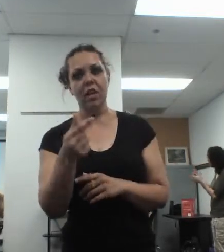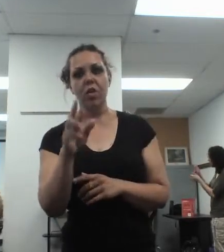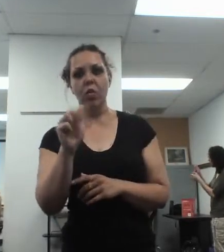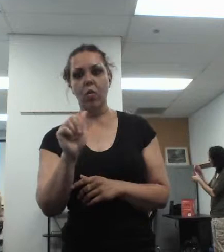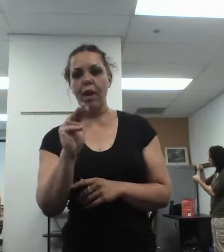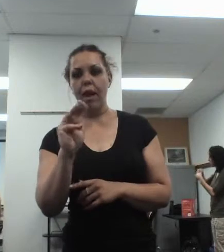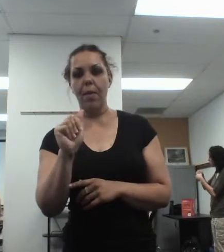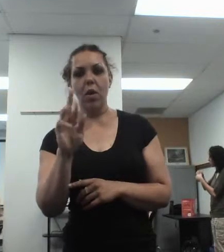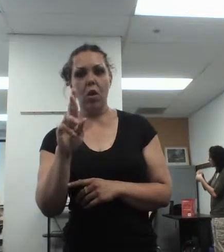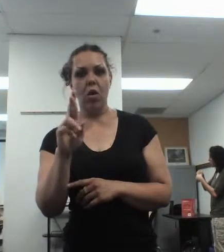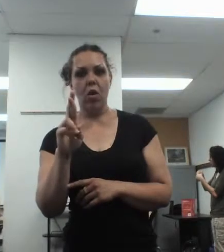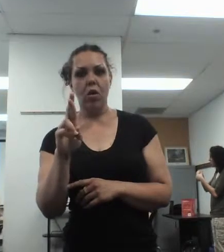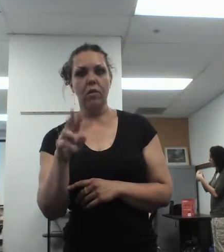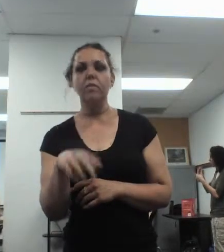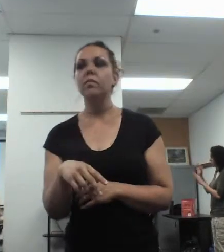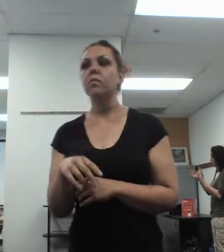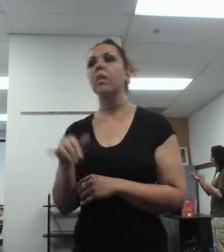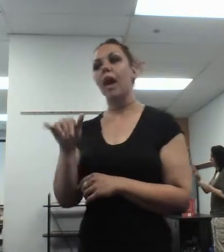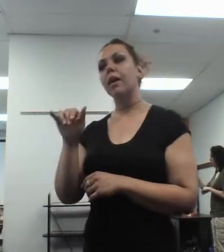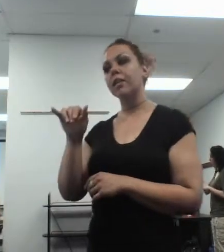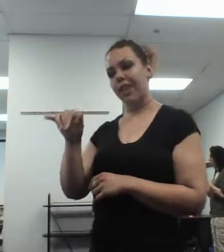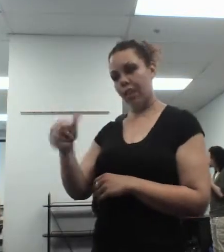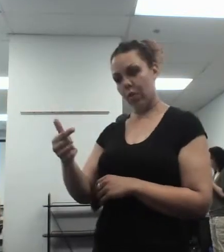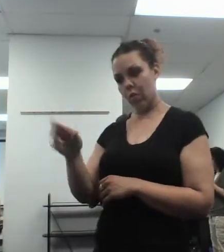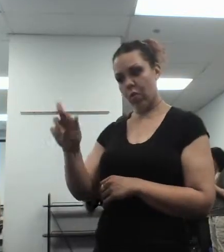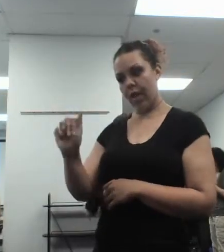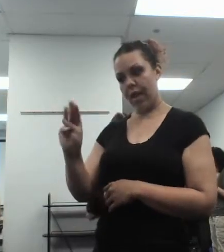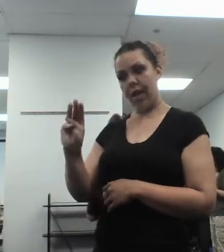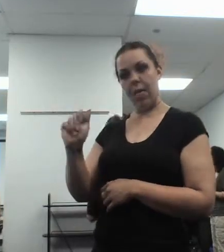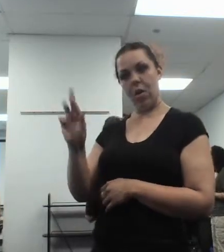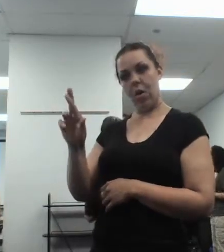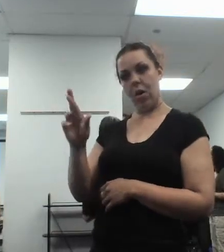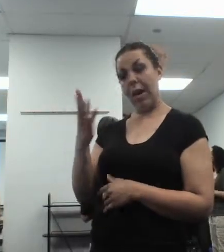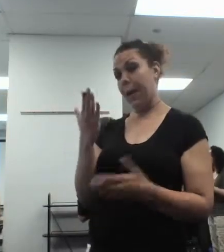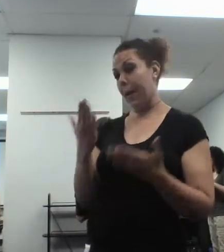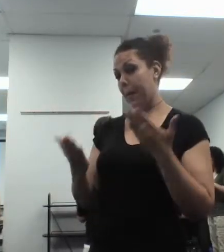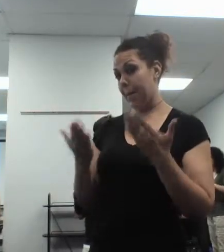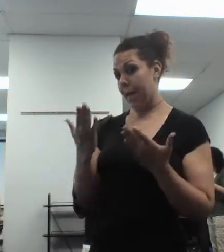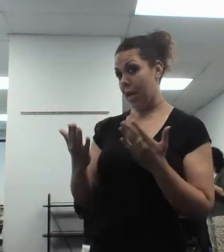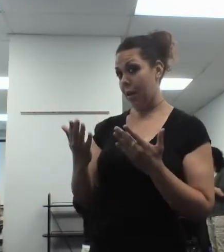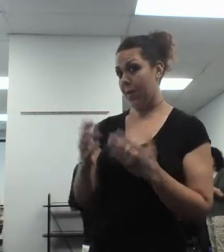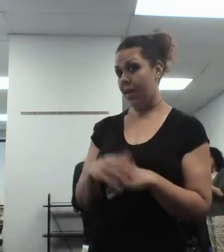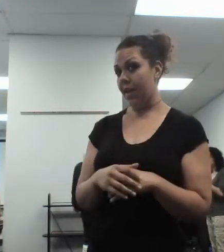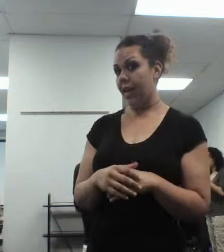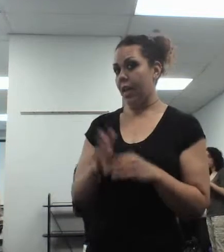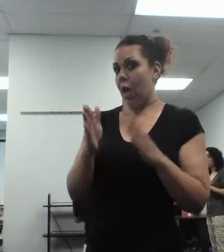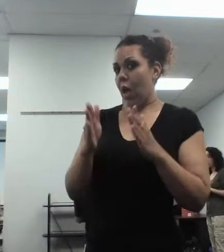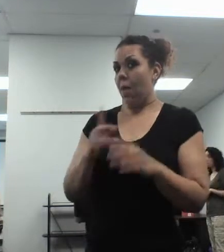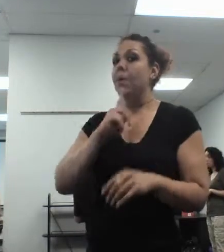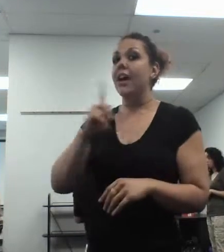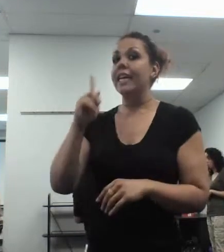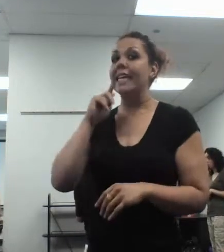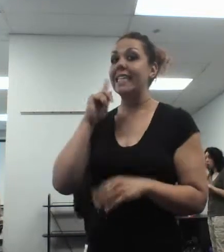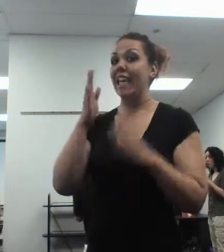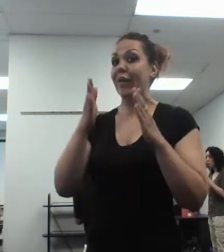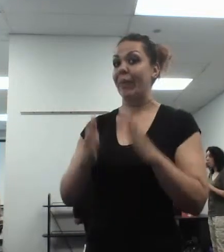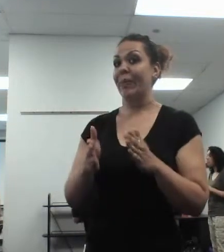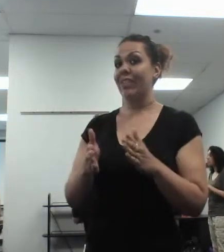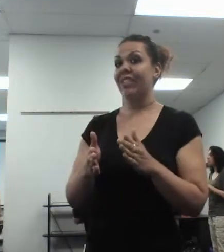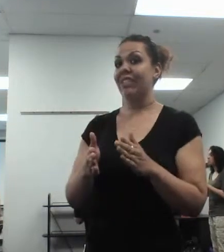grammar. Might it be distracting to a person? Sure. To a deaf person, it could be, but the problem